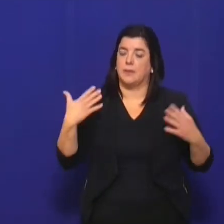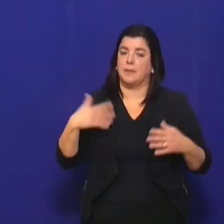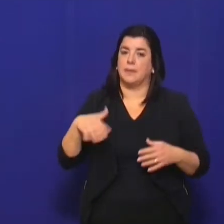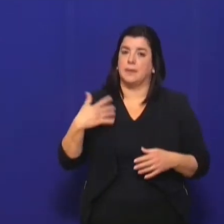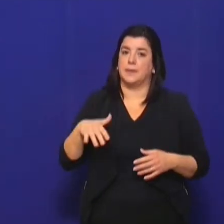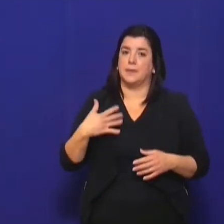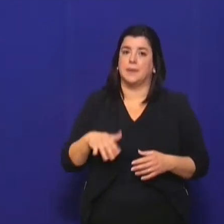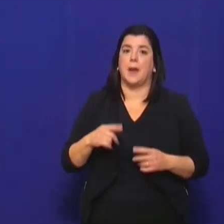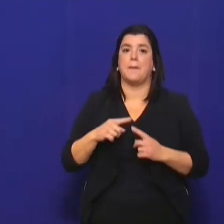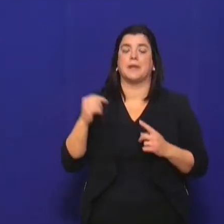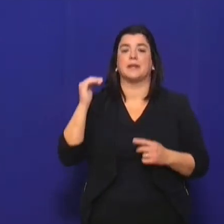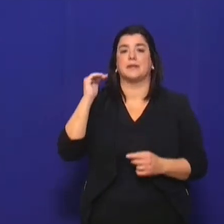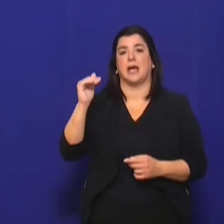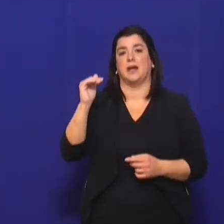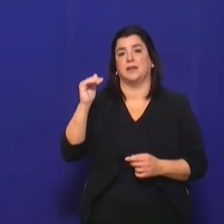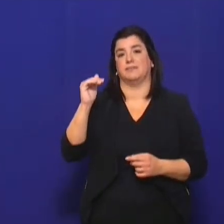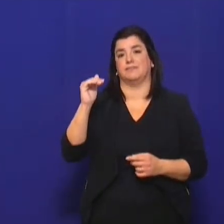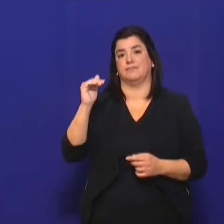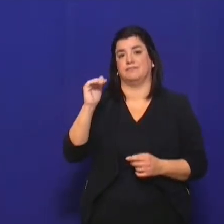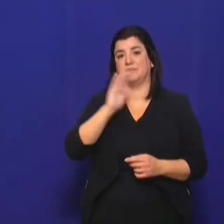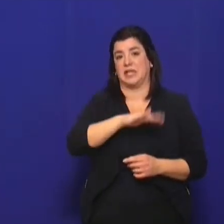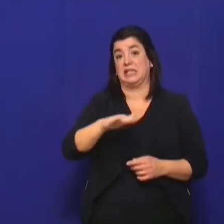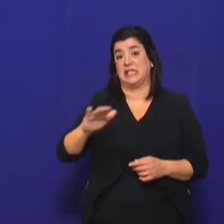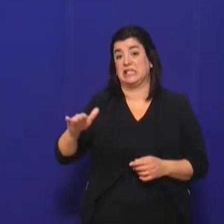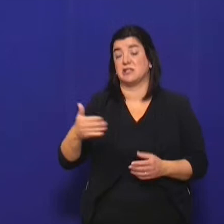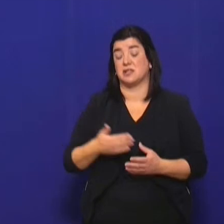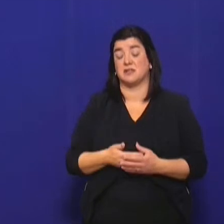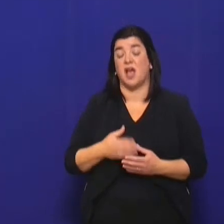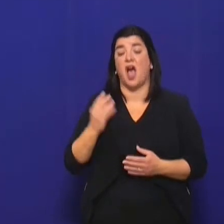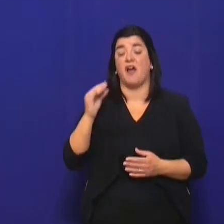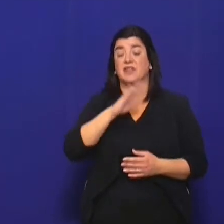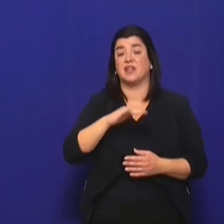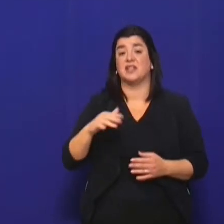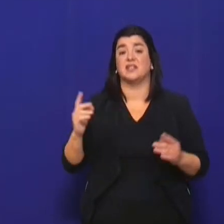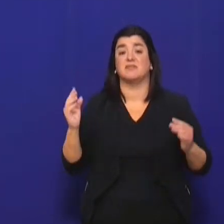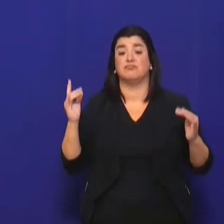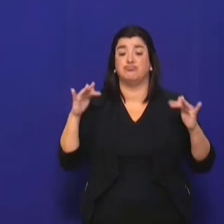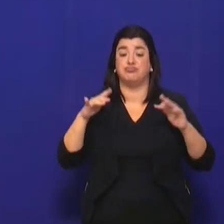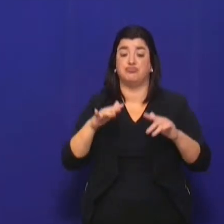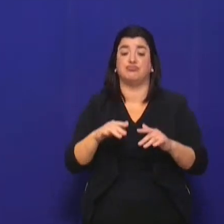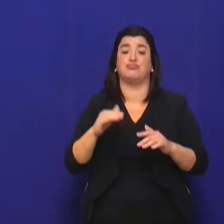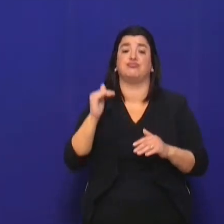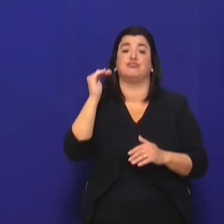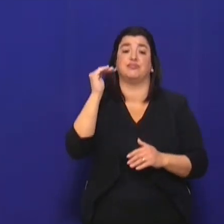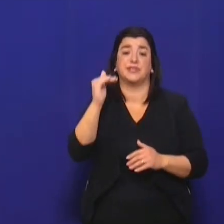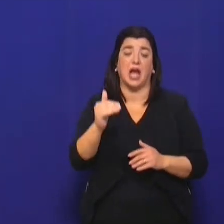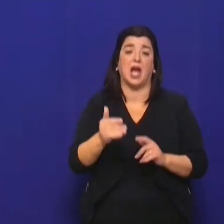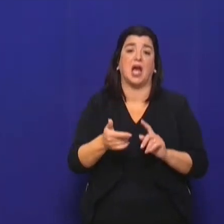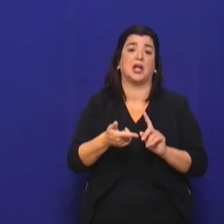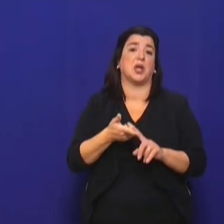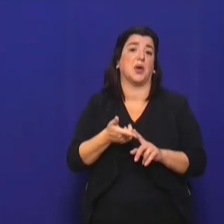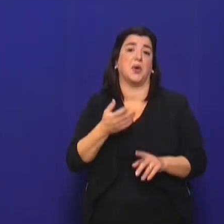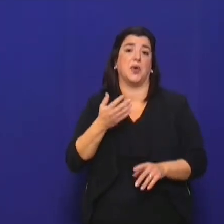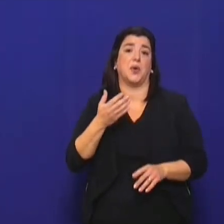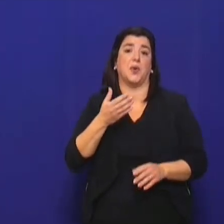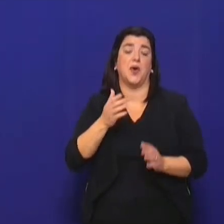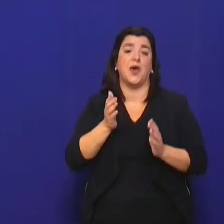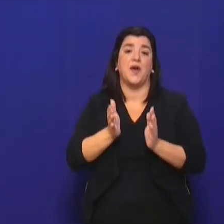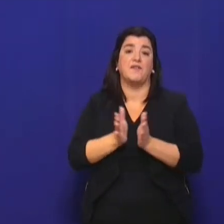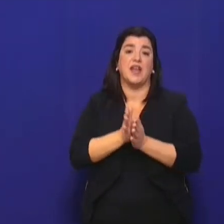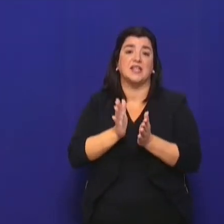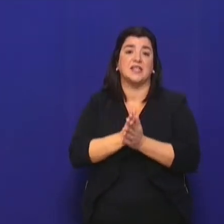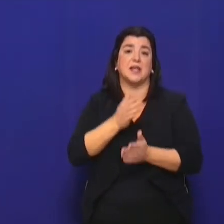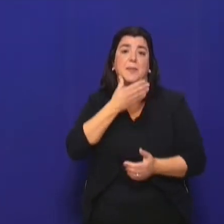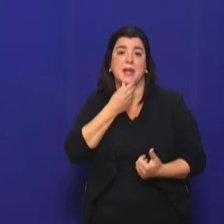li qed ikollna li ġew mill-households fejn aħna kellna numru ta' nies li iltaqgħu ma' xulxin kemm fil-festi tal-Milied kif ukoll fil-festi tan-New Year